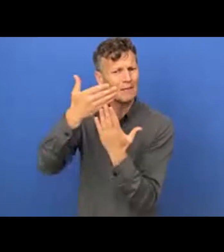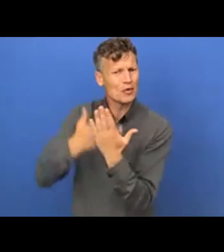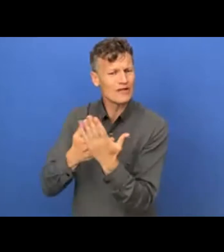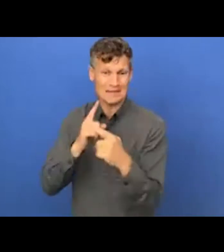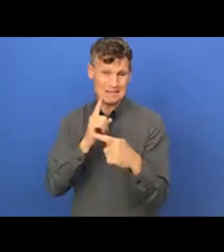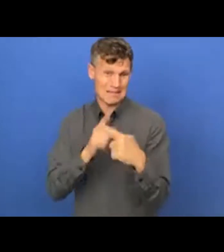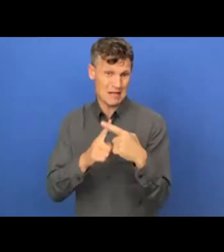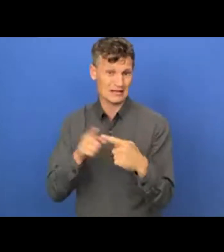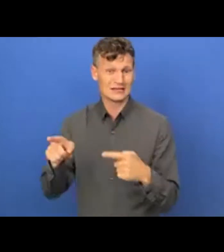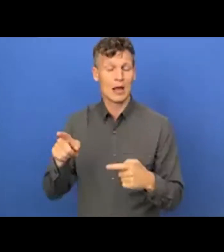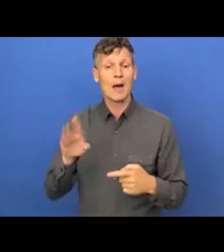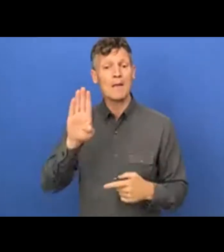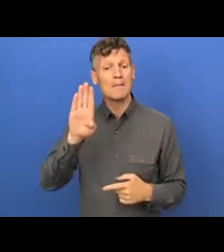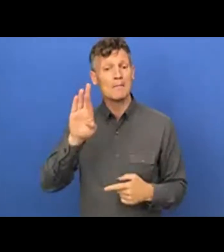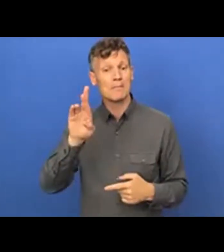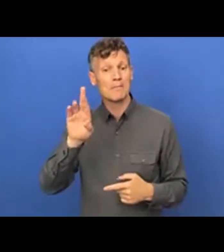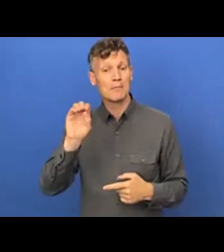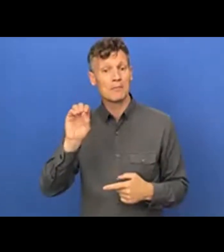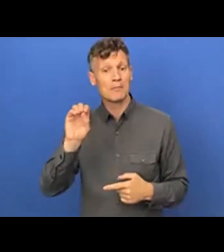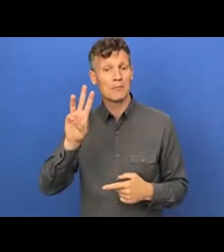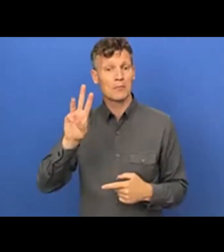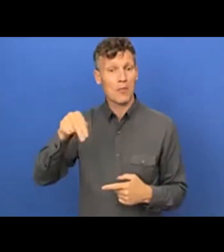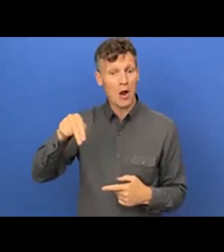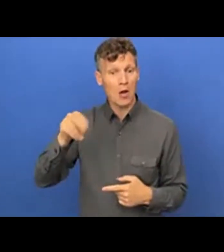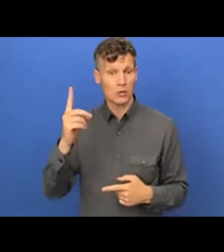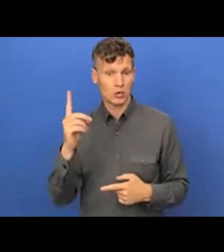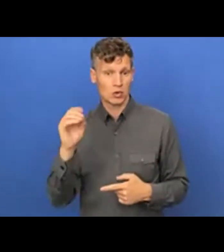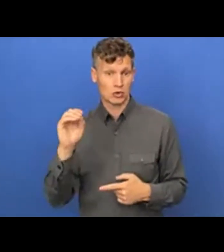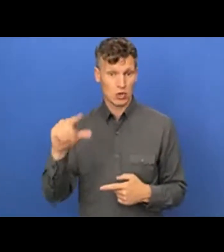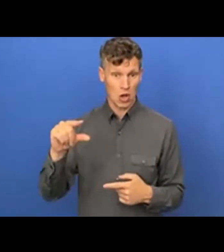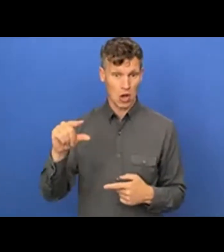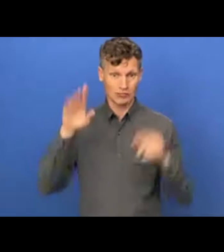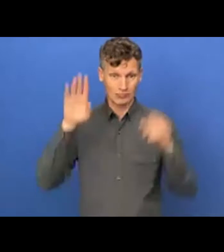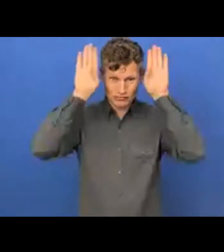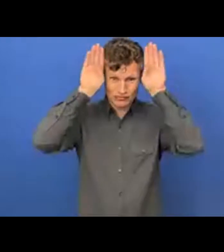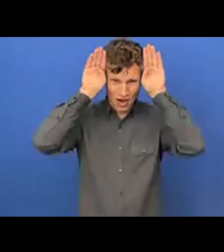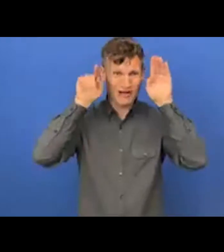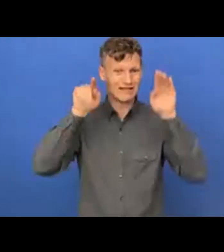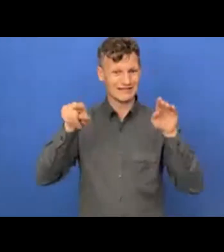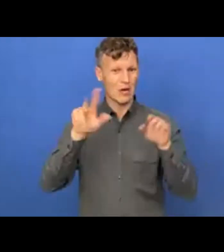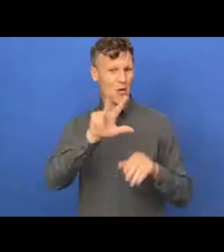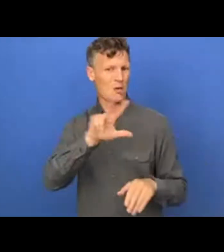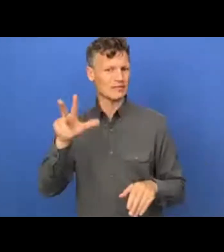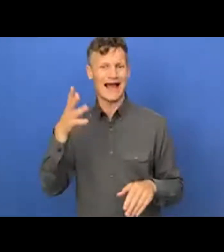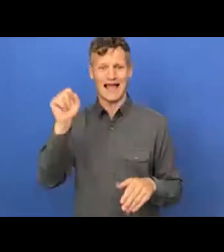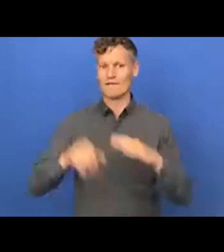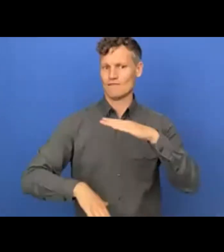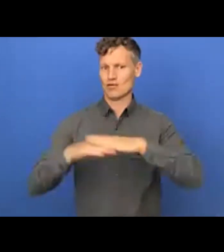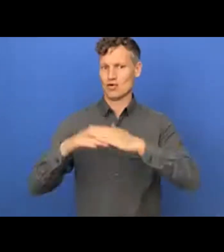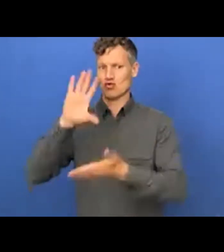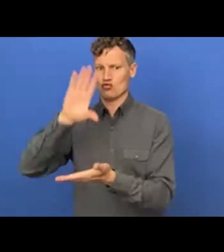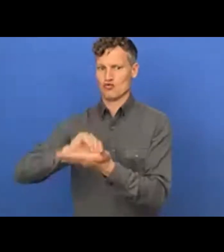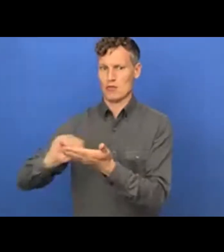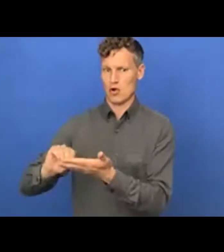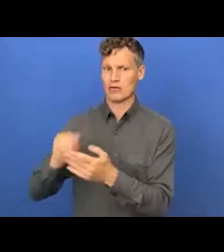be soon available on the University of Washington website. I'll share those links in the chat. Thank you. Thanks a lot, Megan and